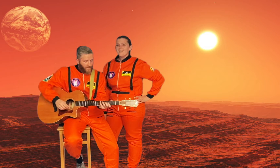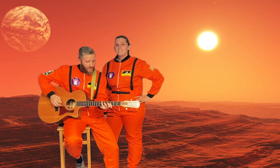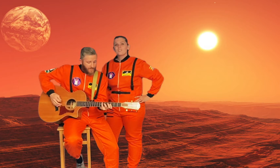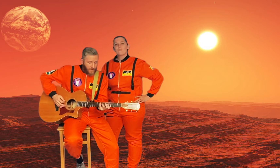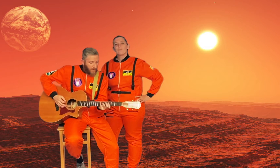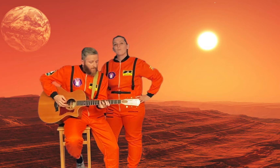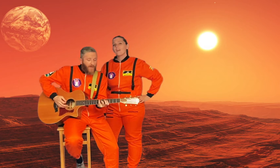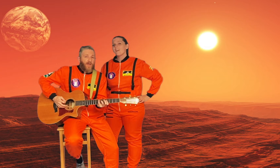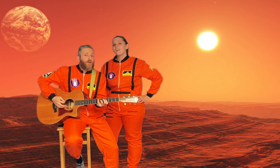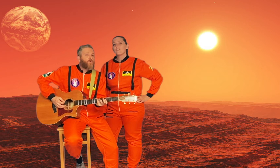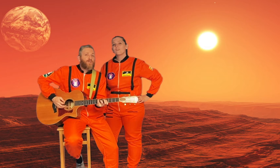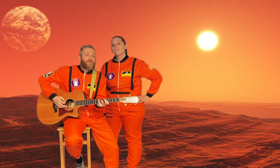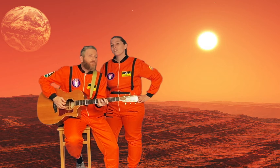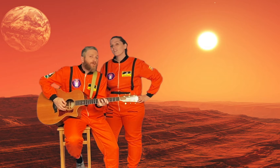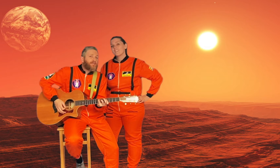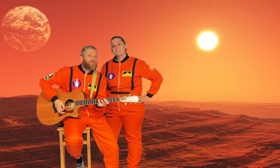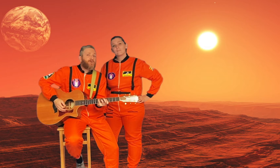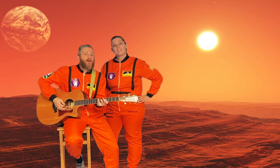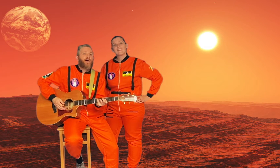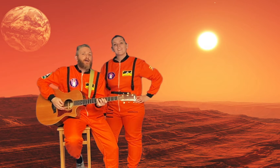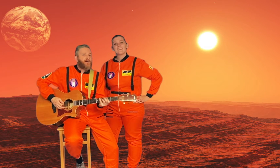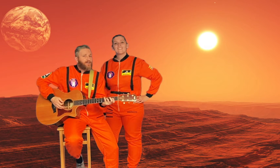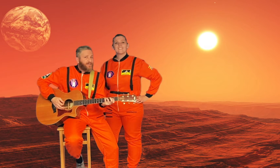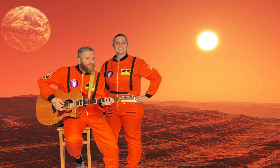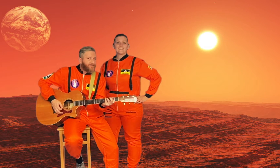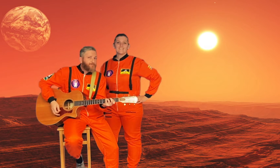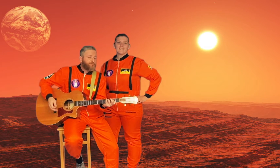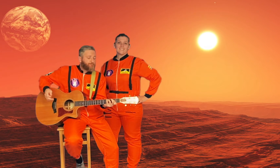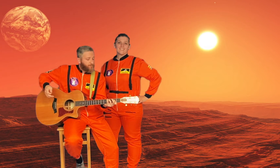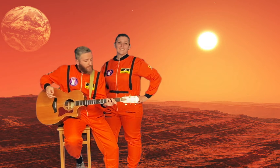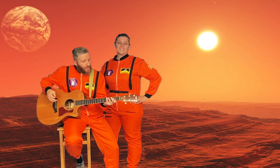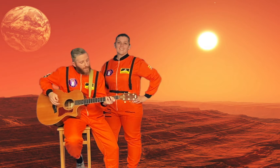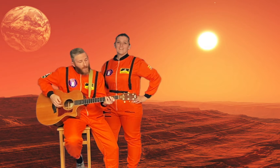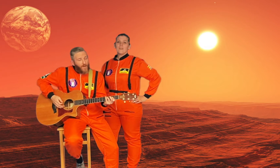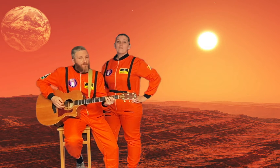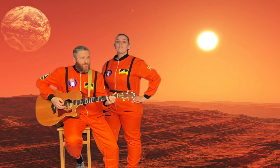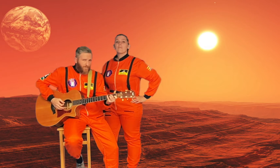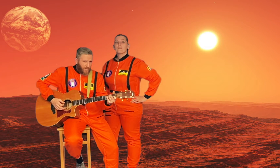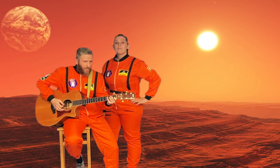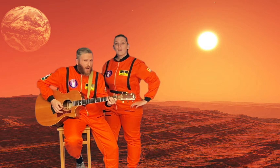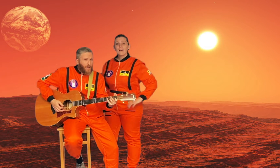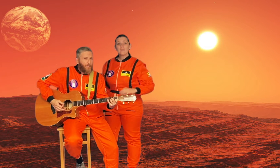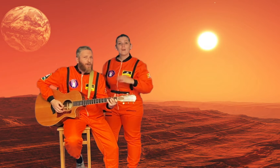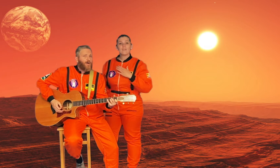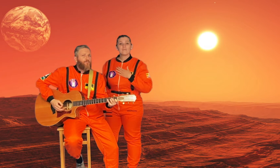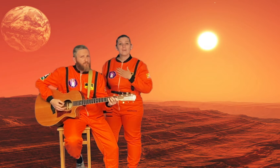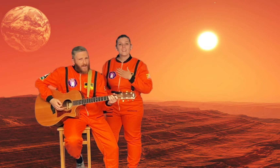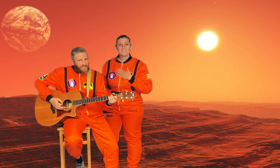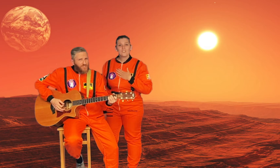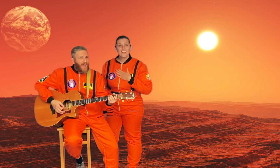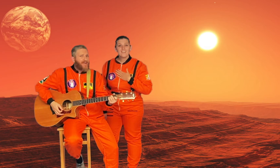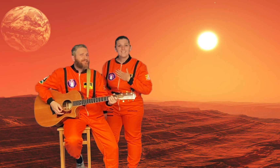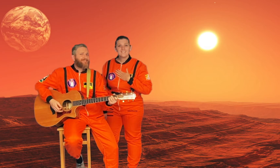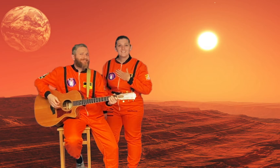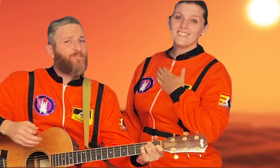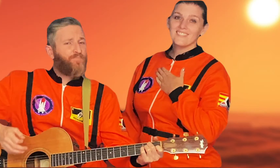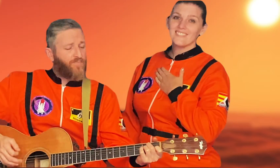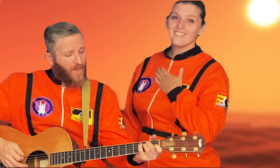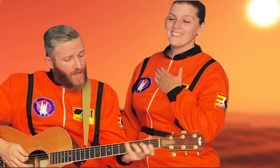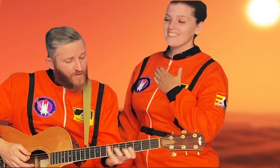So Merry Christmas from the bottom of my chest